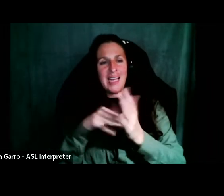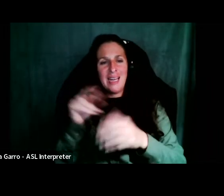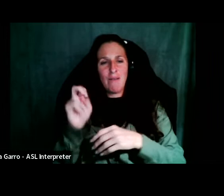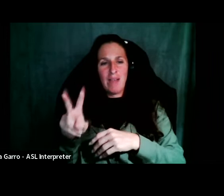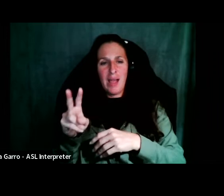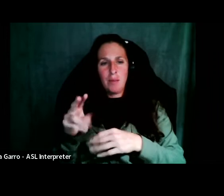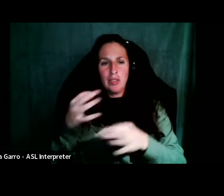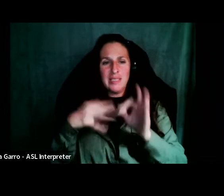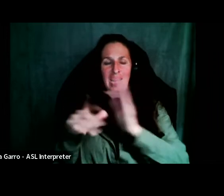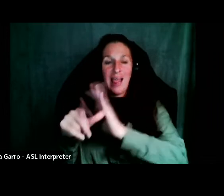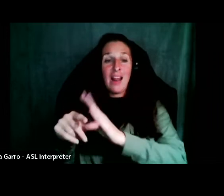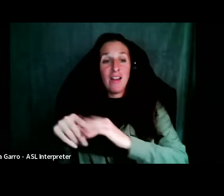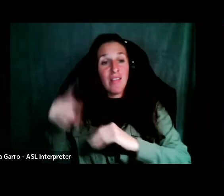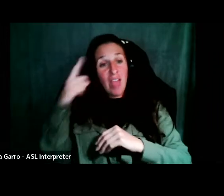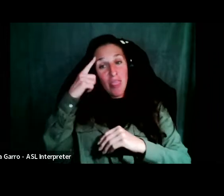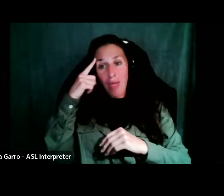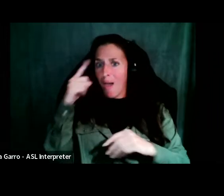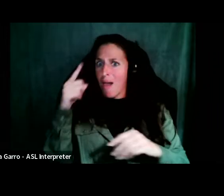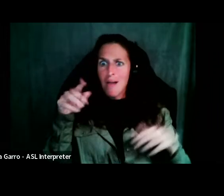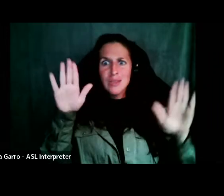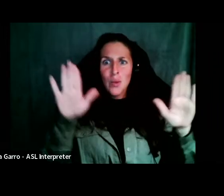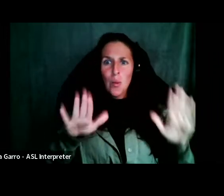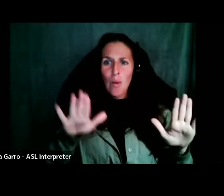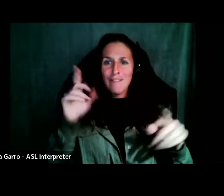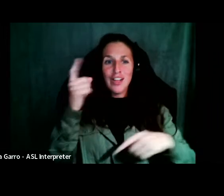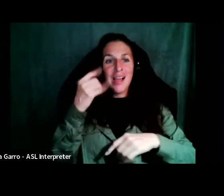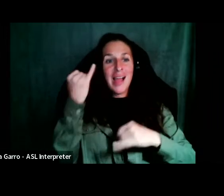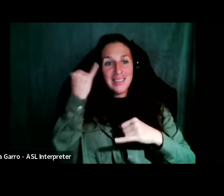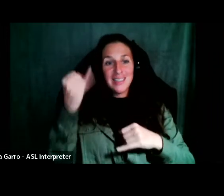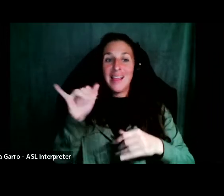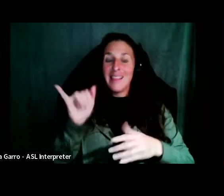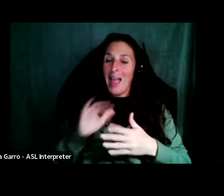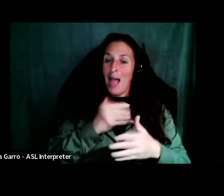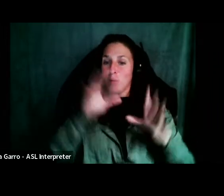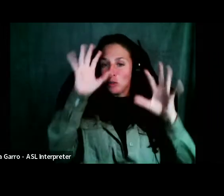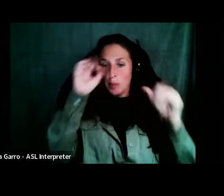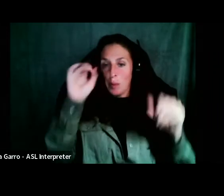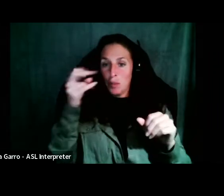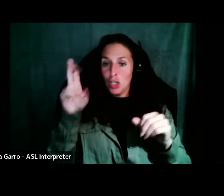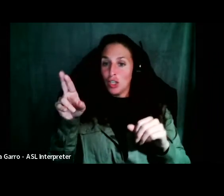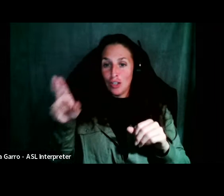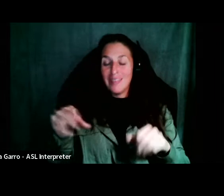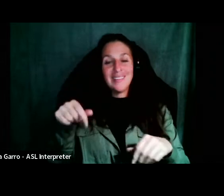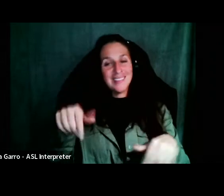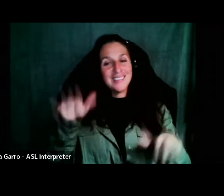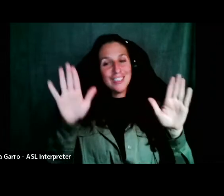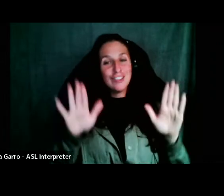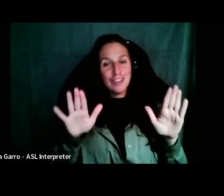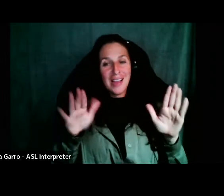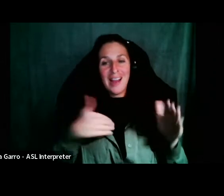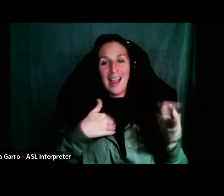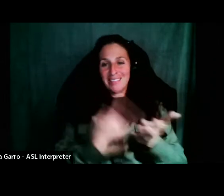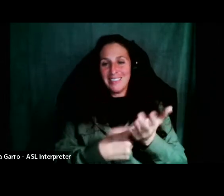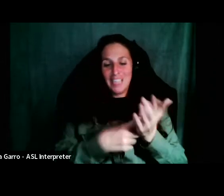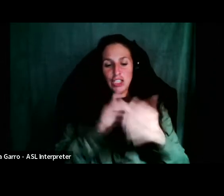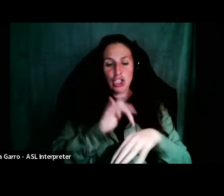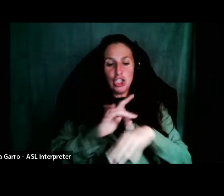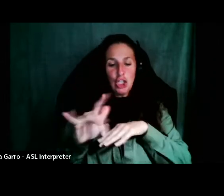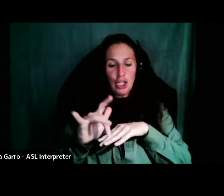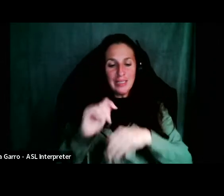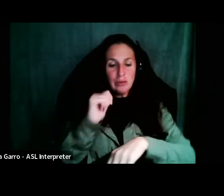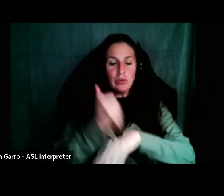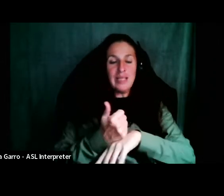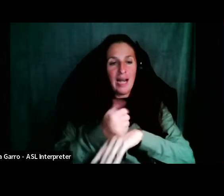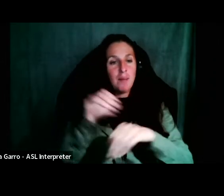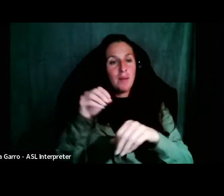said they thought it was a wonderful idea, and I said it's our superintendent Booker, it's his idea, and this was great to have this discussion early to set us up for